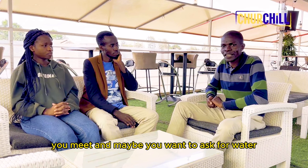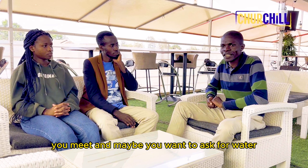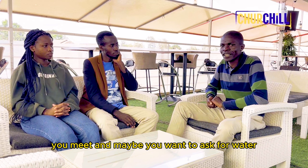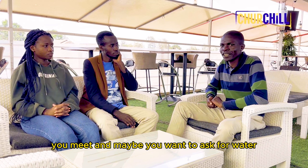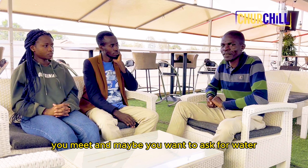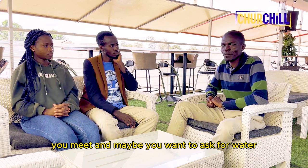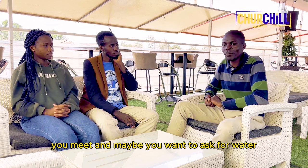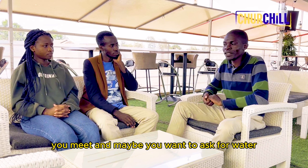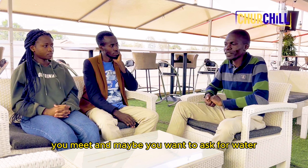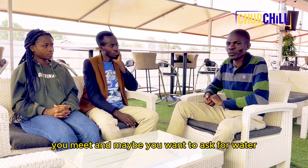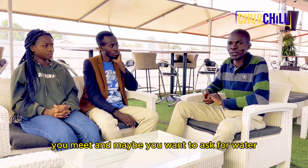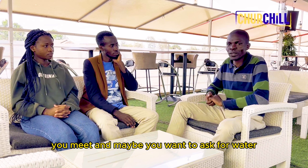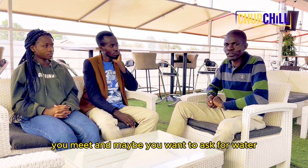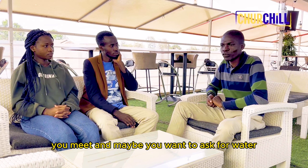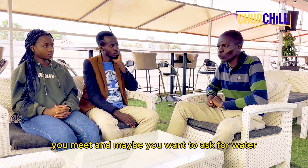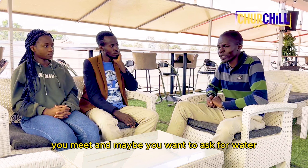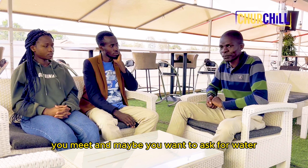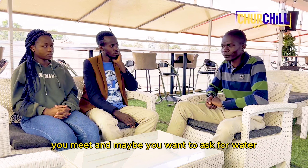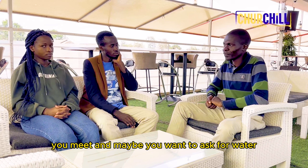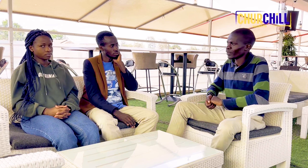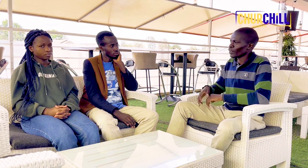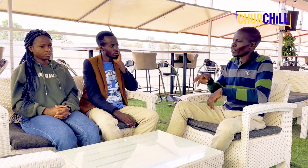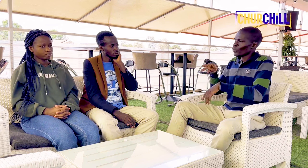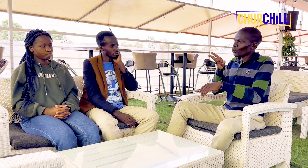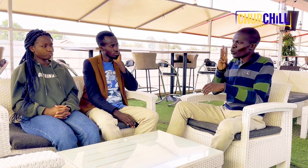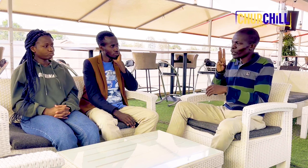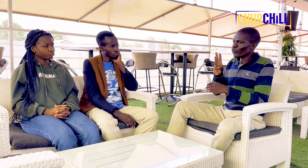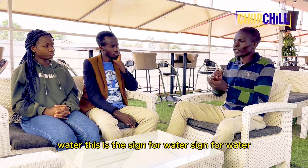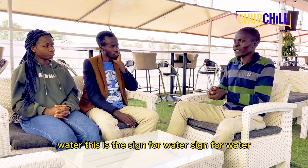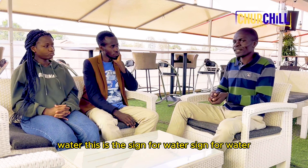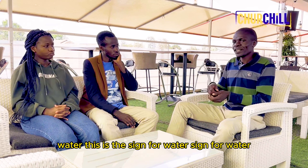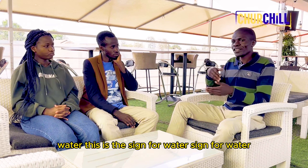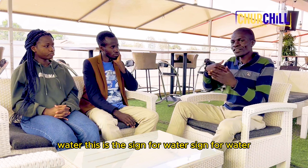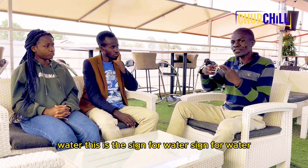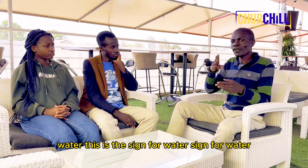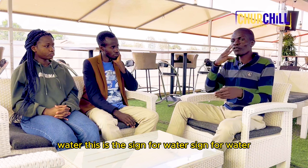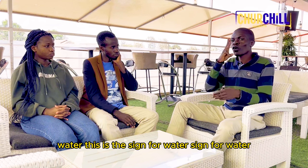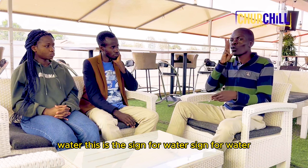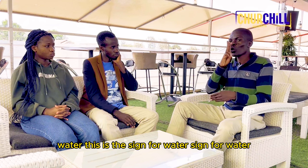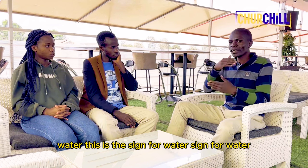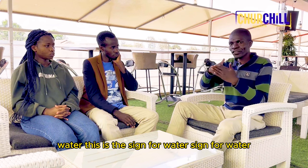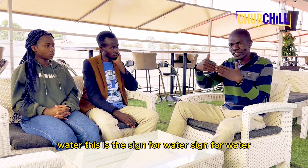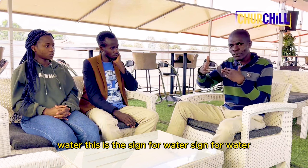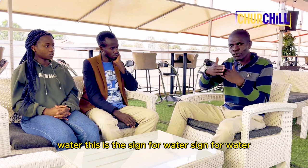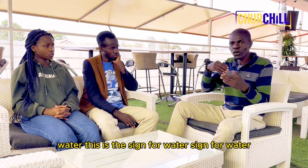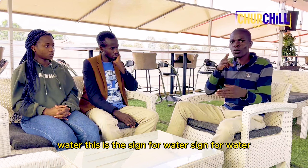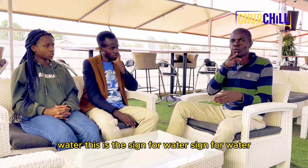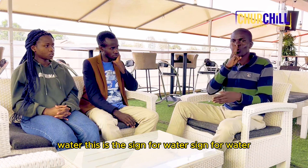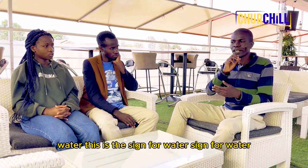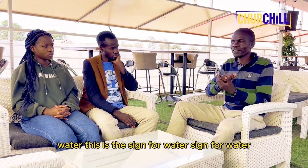and maybe you want to ask for water. Water. Water. This is the sign for water. Sign for water.